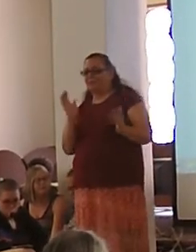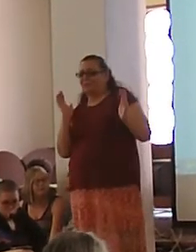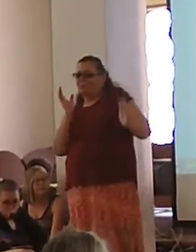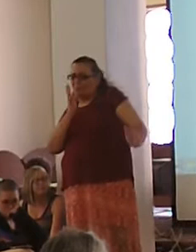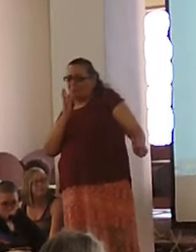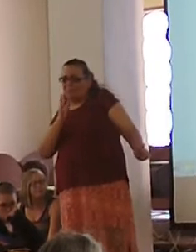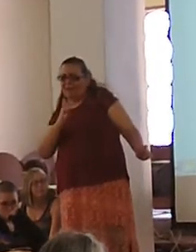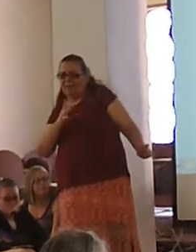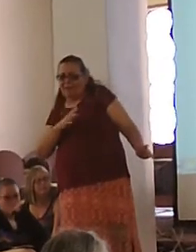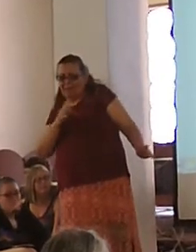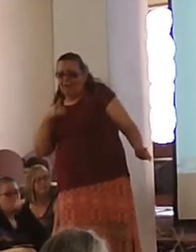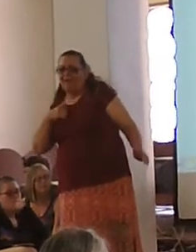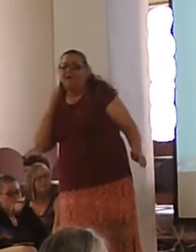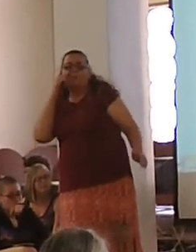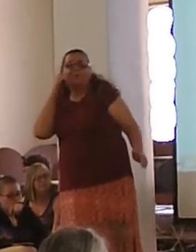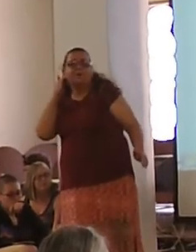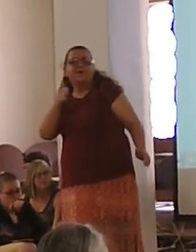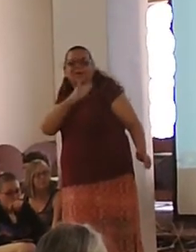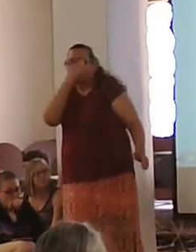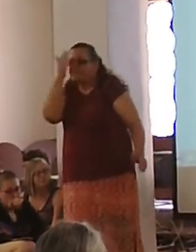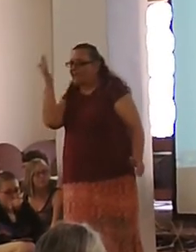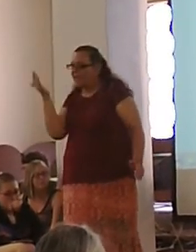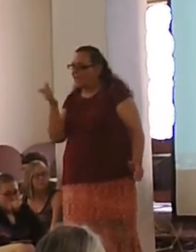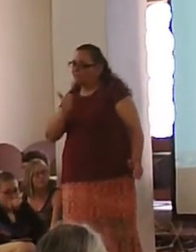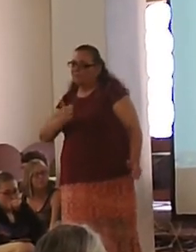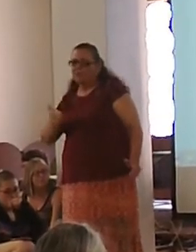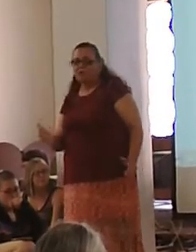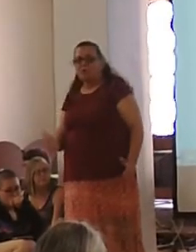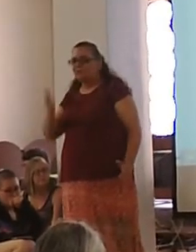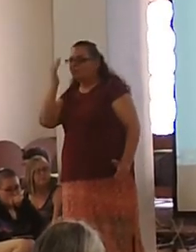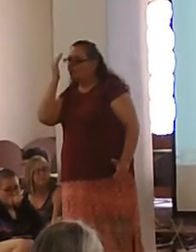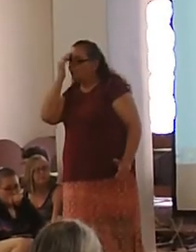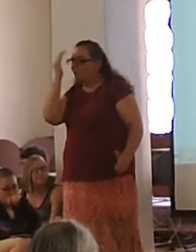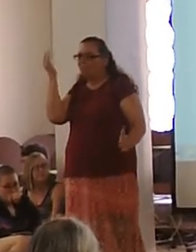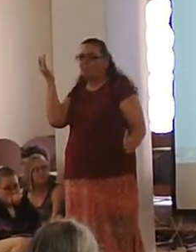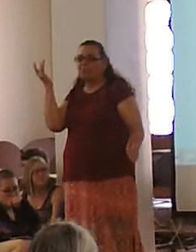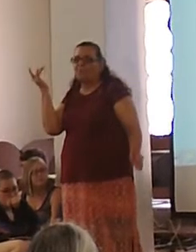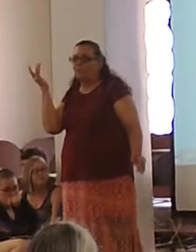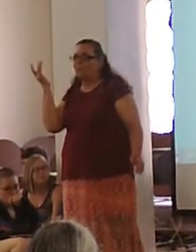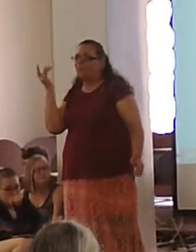saint. And I will never know the reason